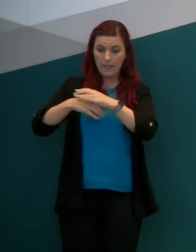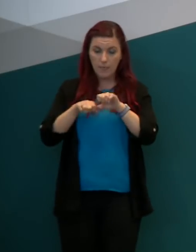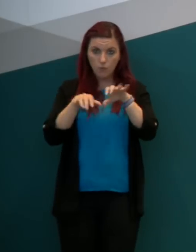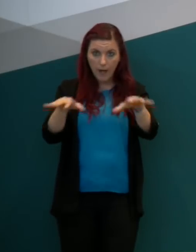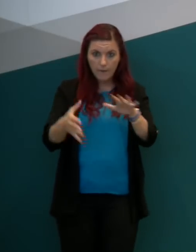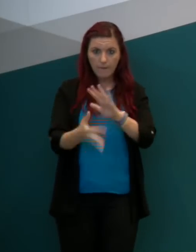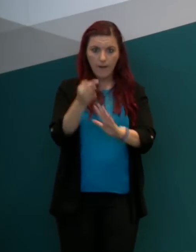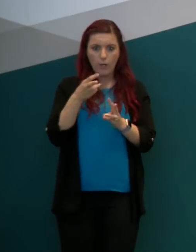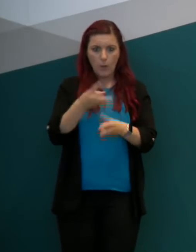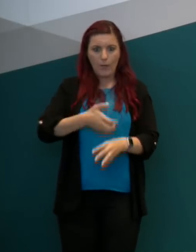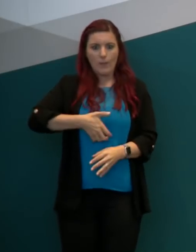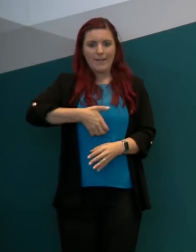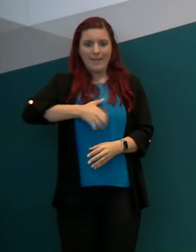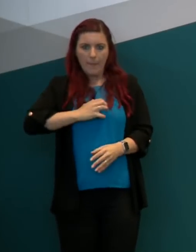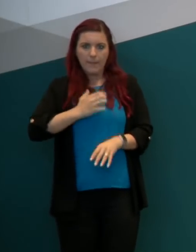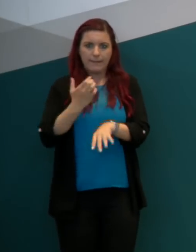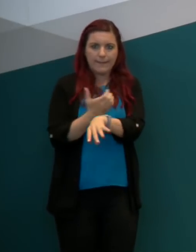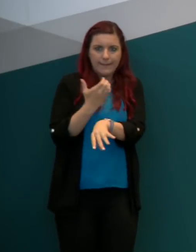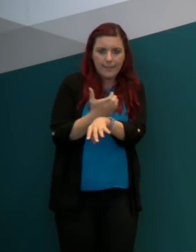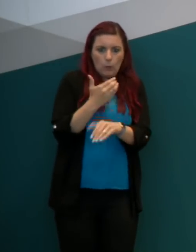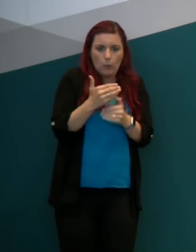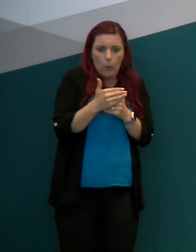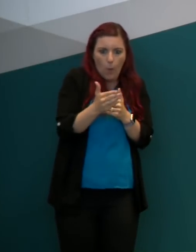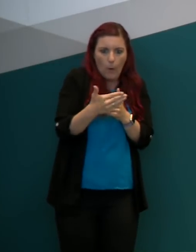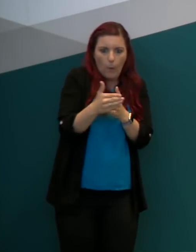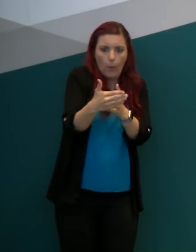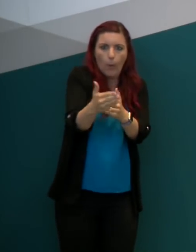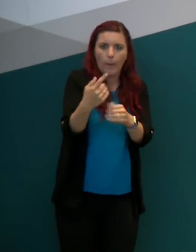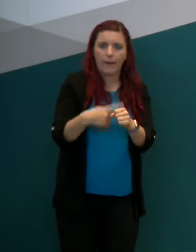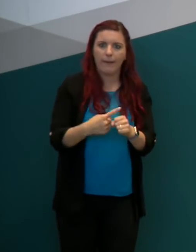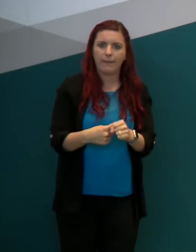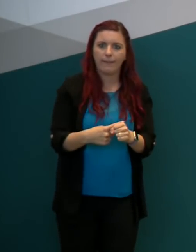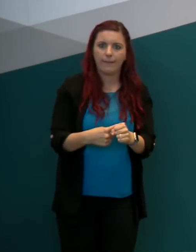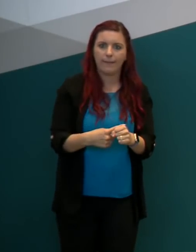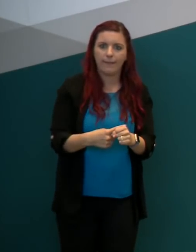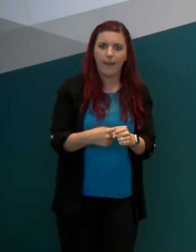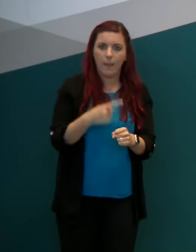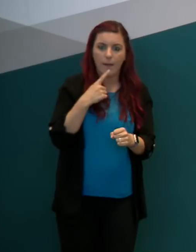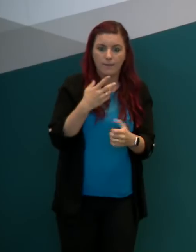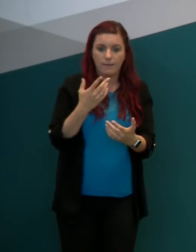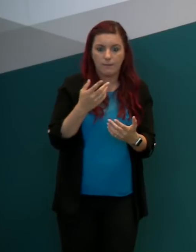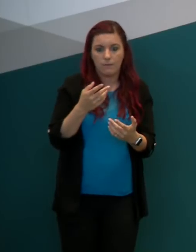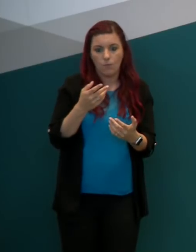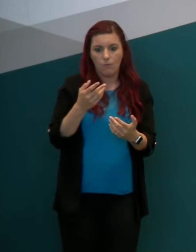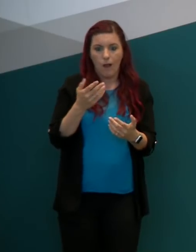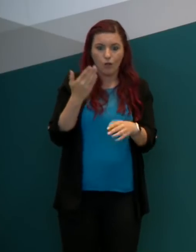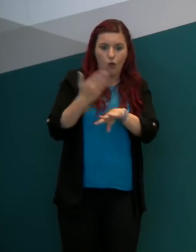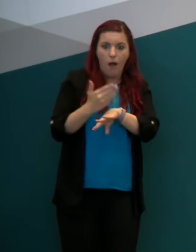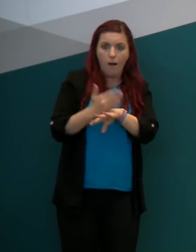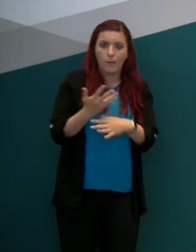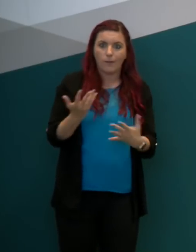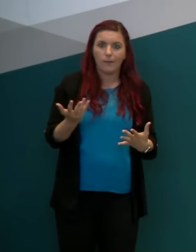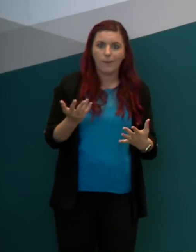adapting then as communities to dealing with this virus and the risks that are posed by it.